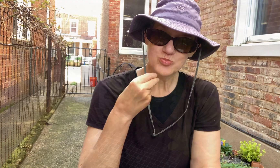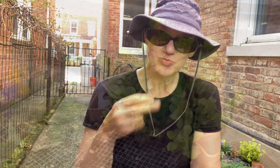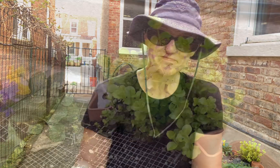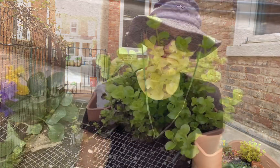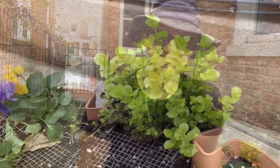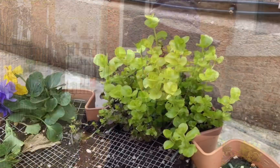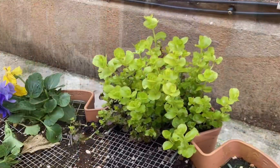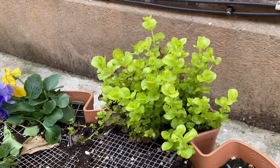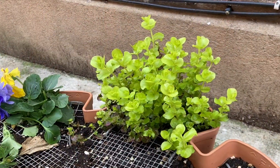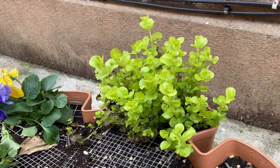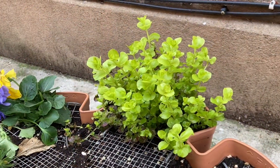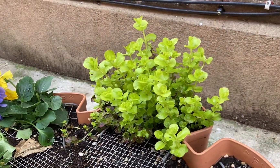so beautiful.